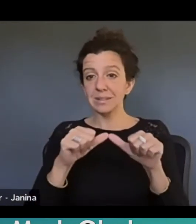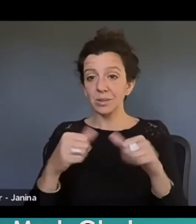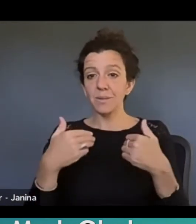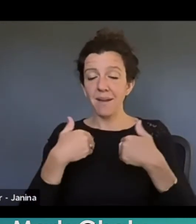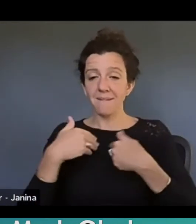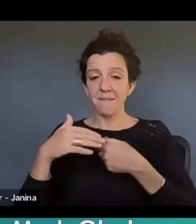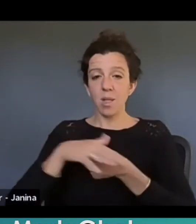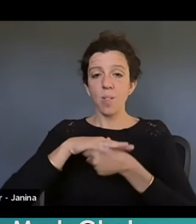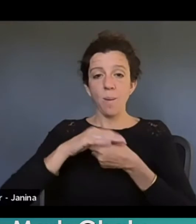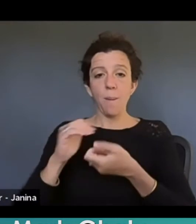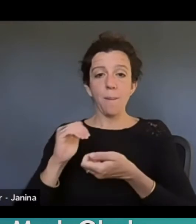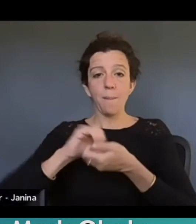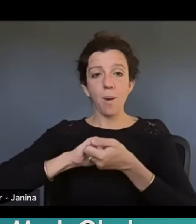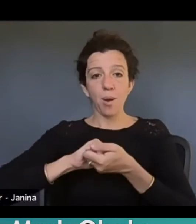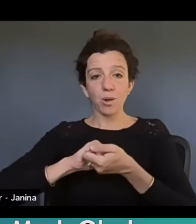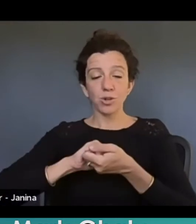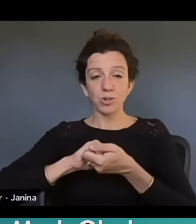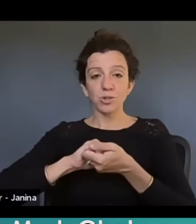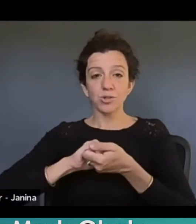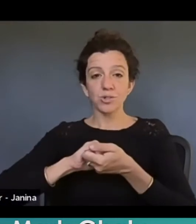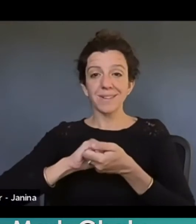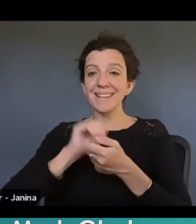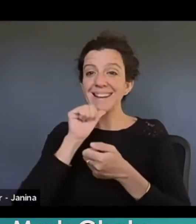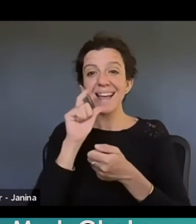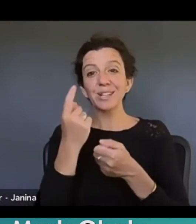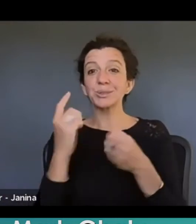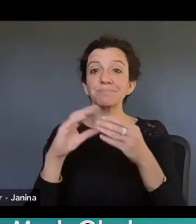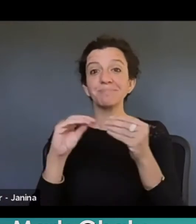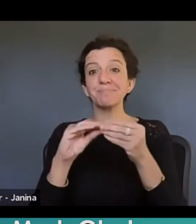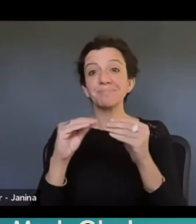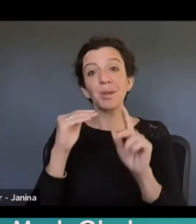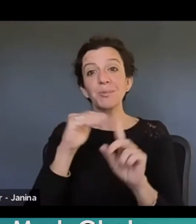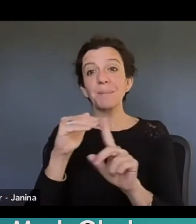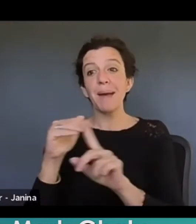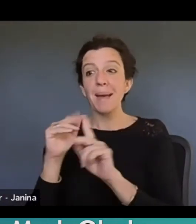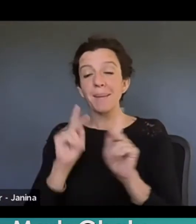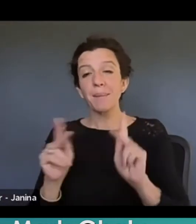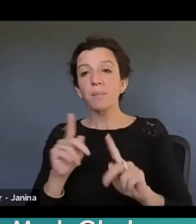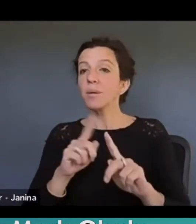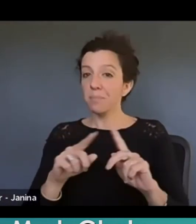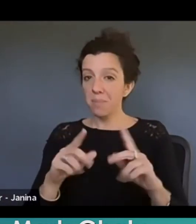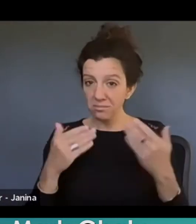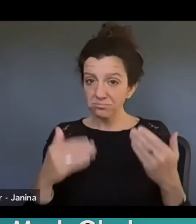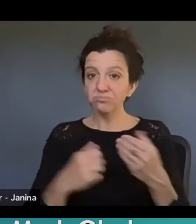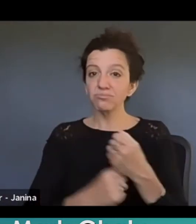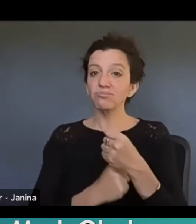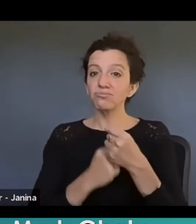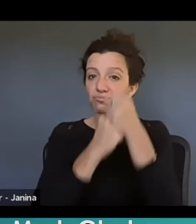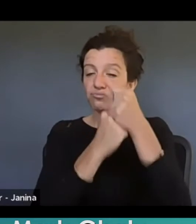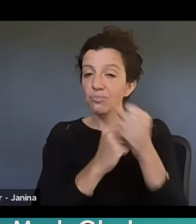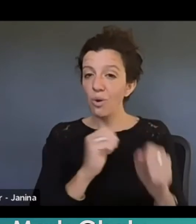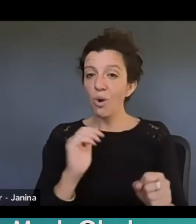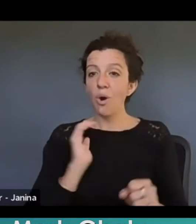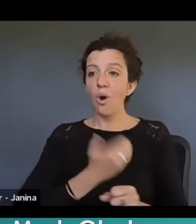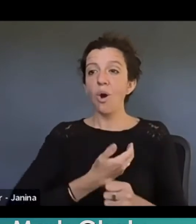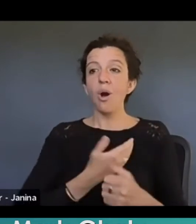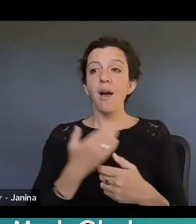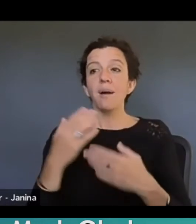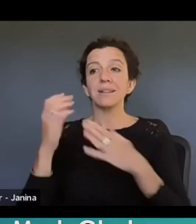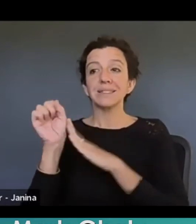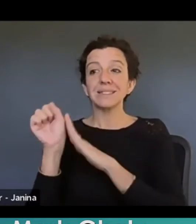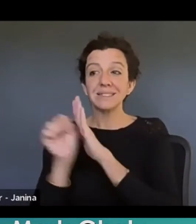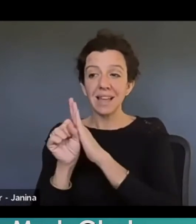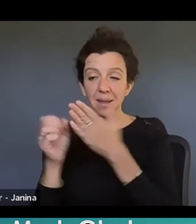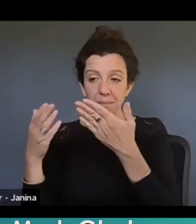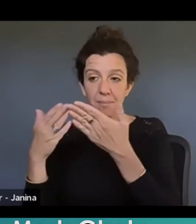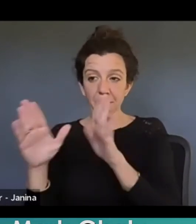partners, not just saying and reminding people of the message, but enforcing public health orders, not just the state public health orders, but